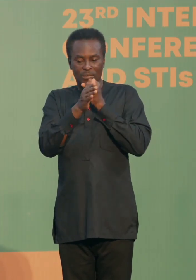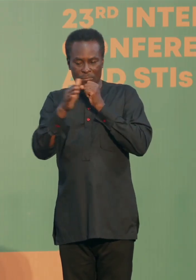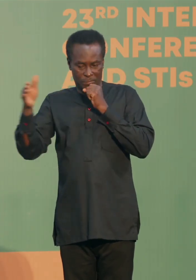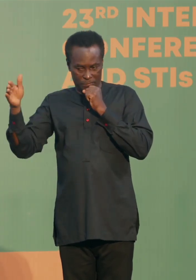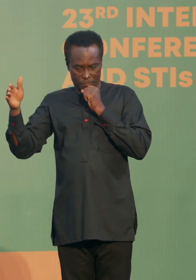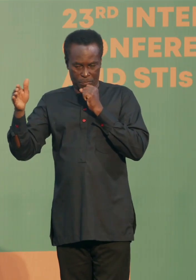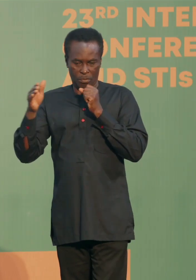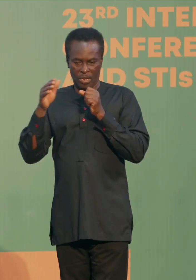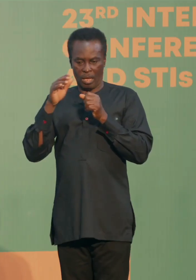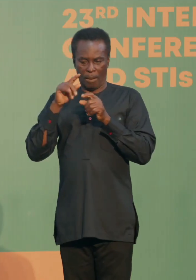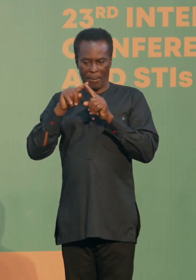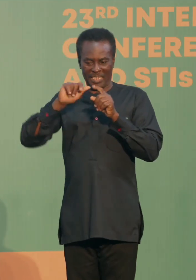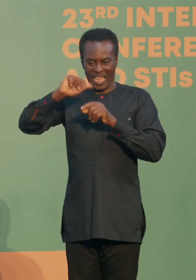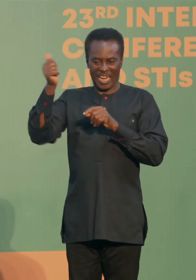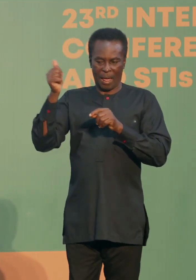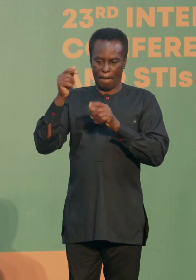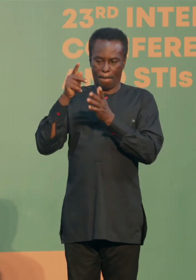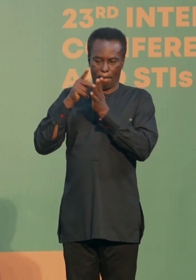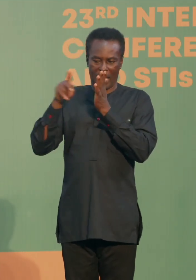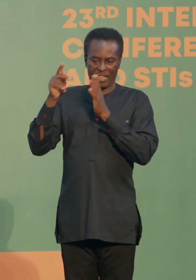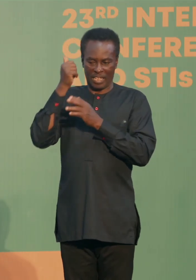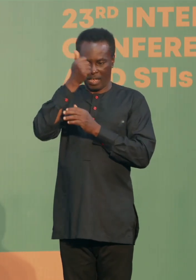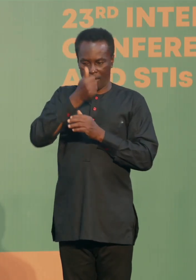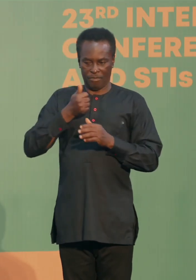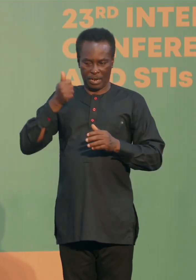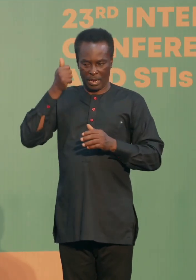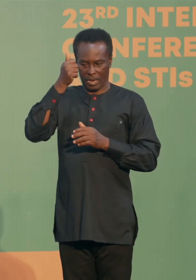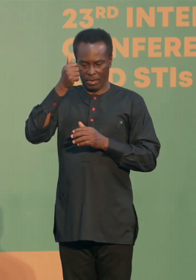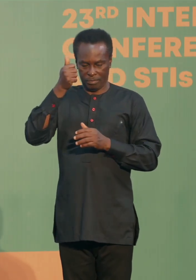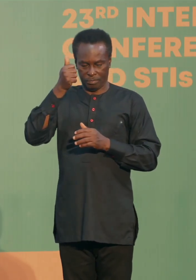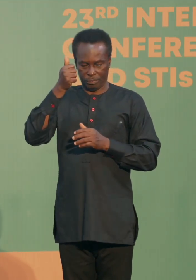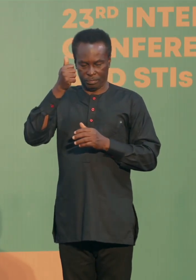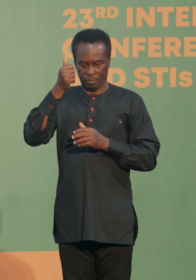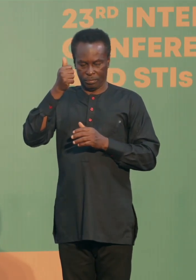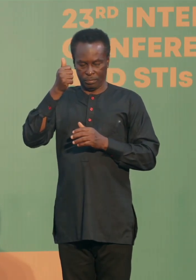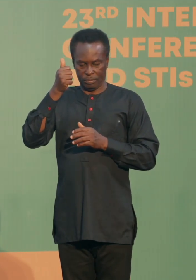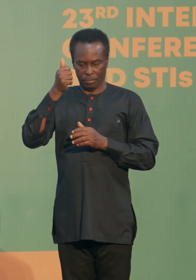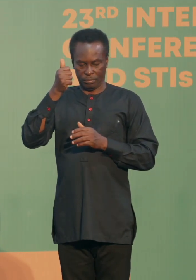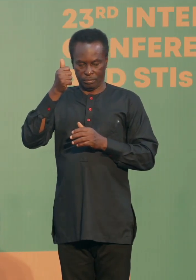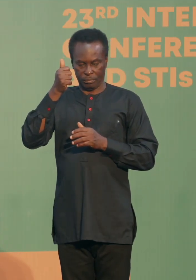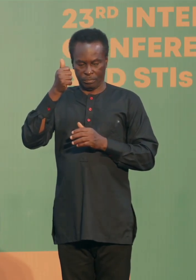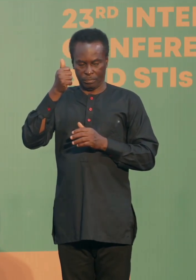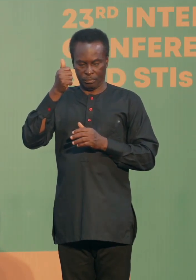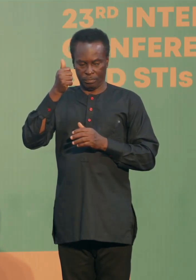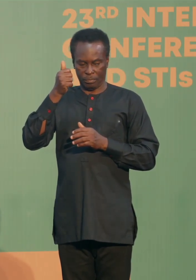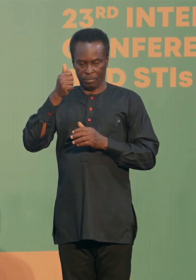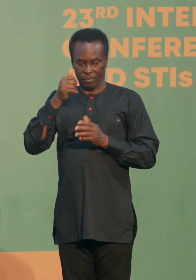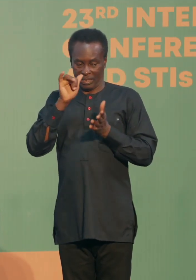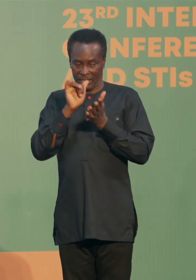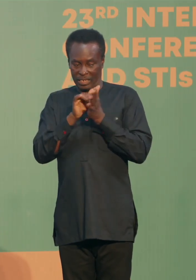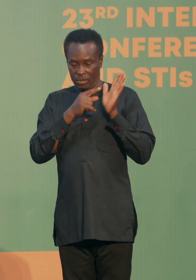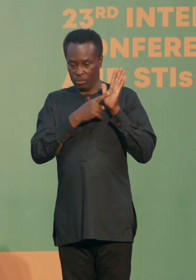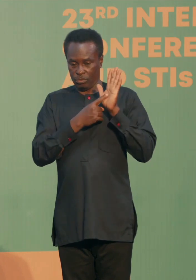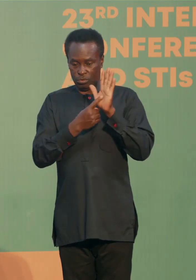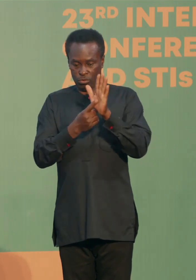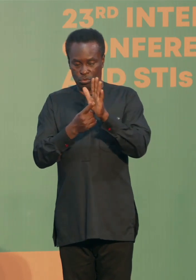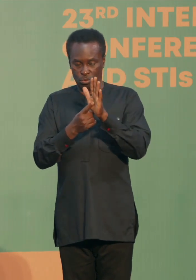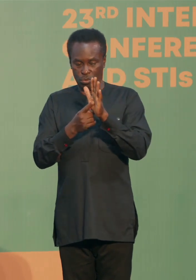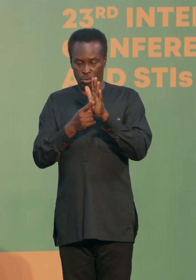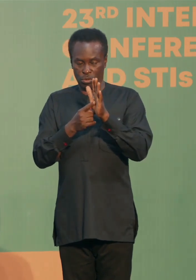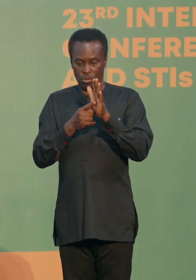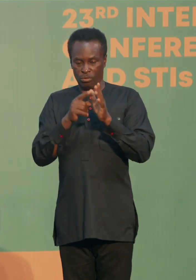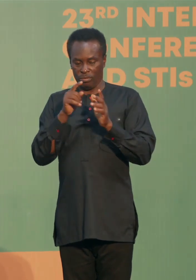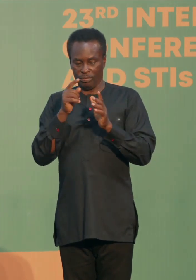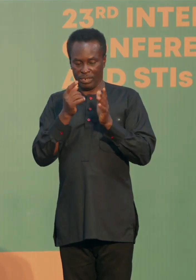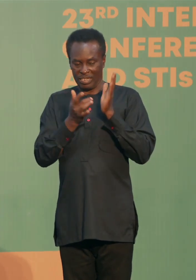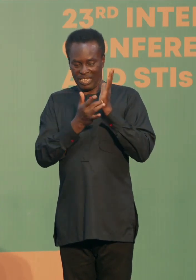where HPV vaccines have essentially not been introduced. This is to do with pap smear, collection of